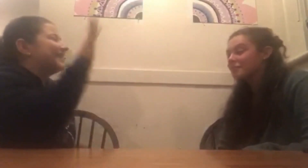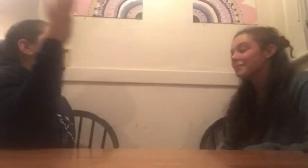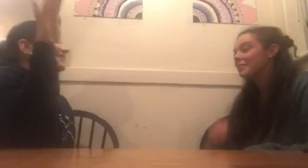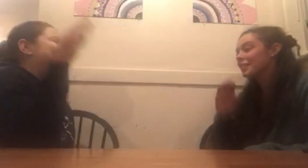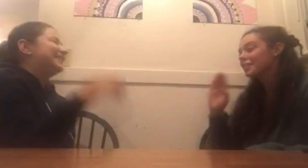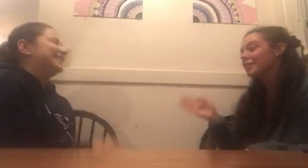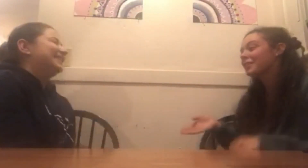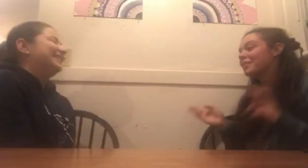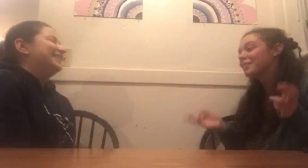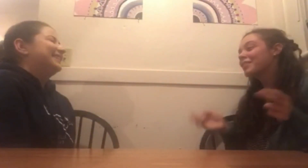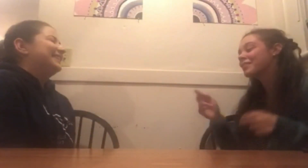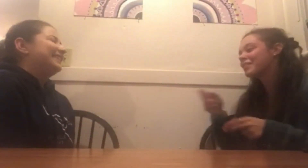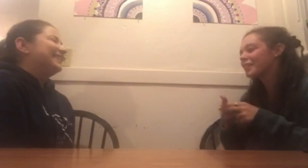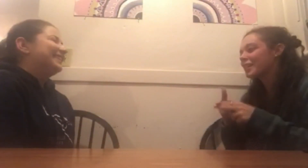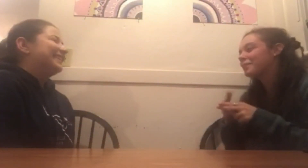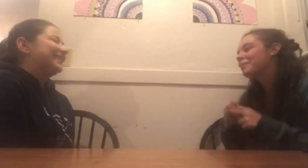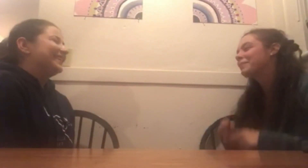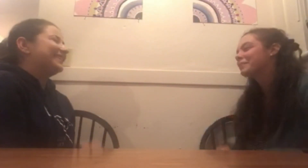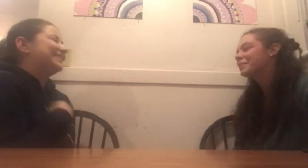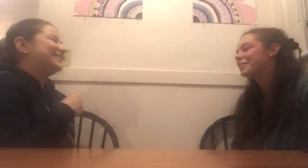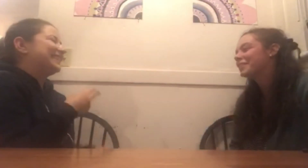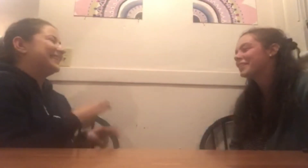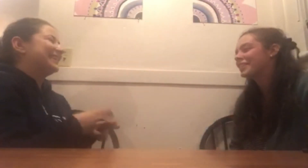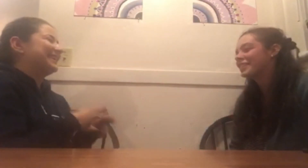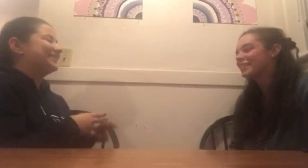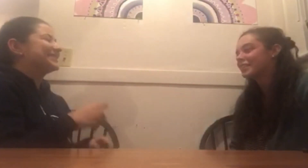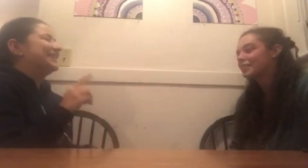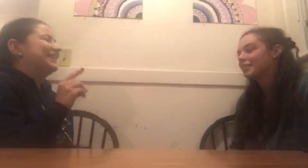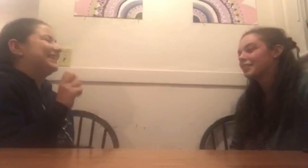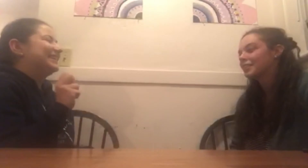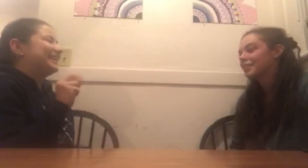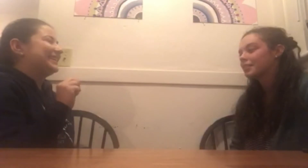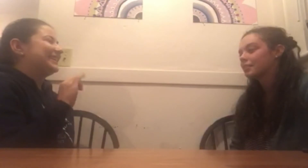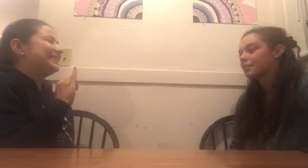Hello, Hello, what's your name? my name's Danielle.